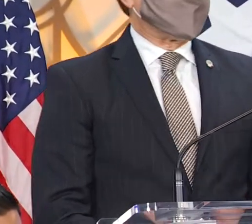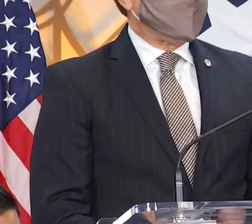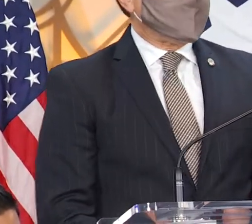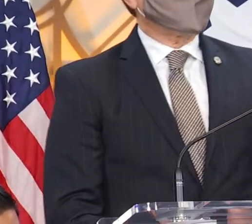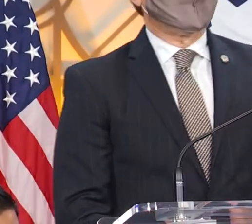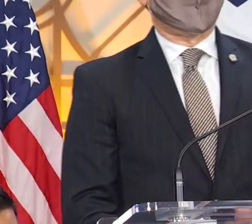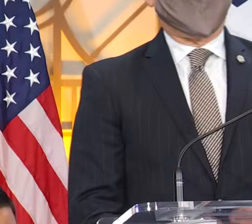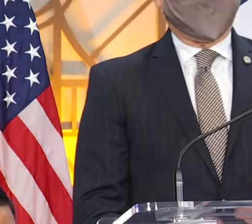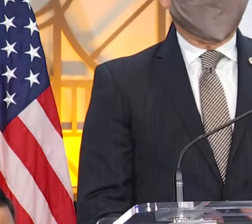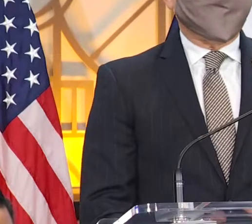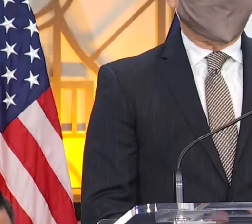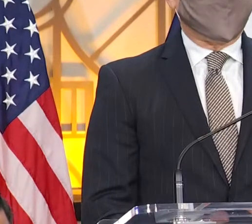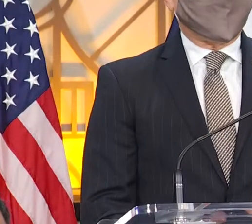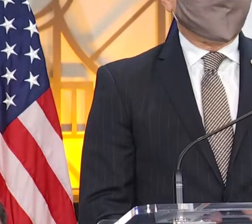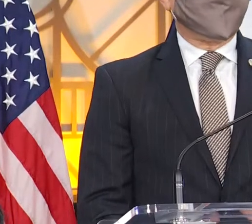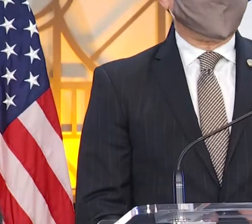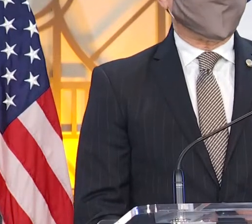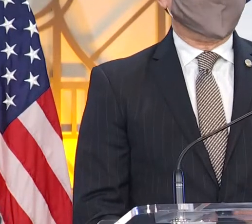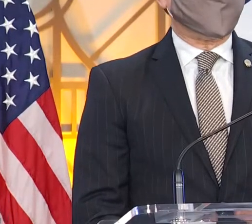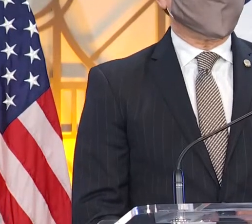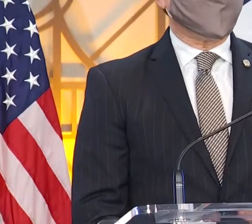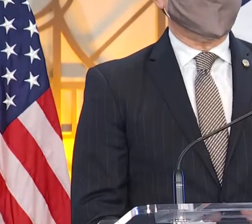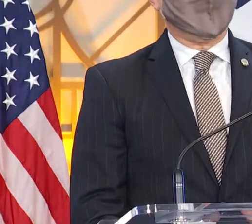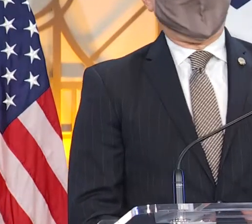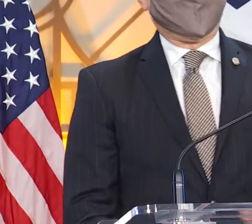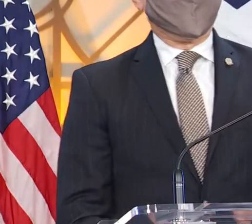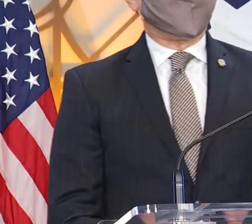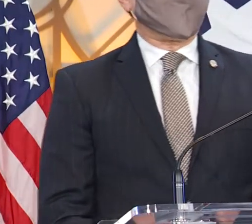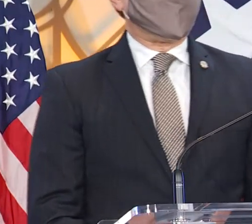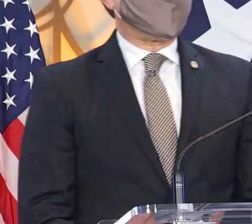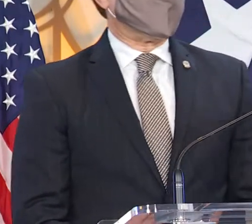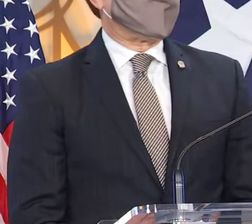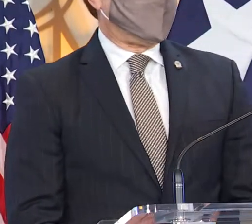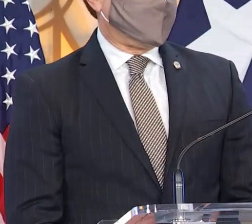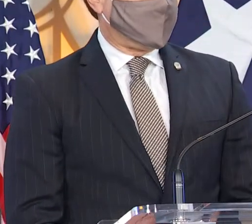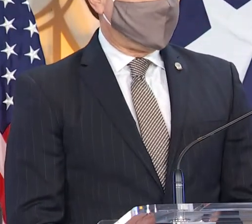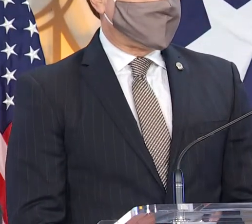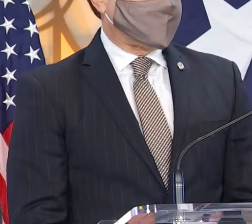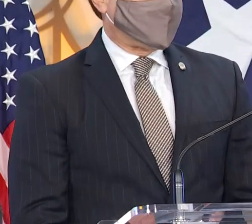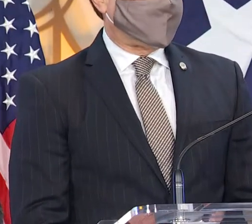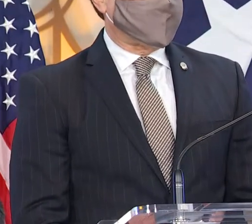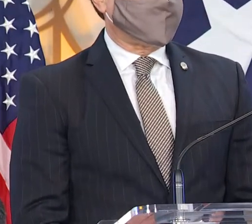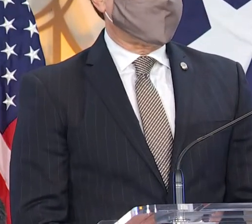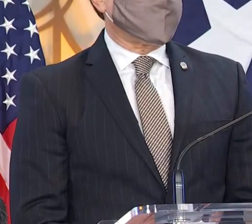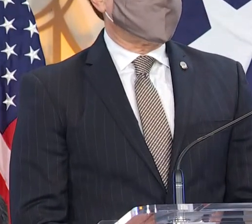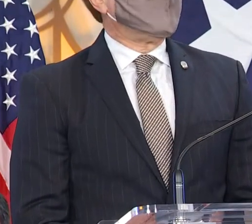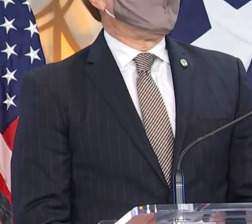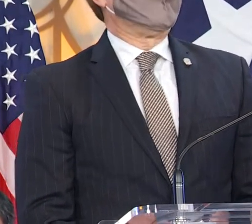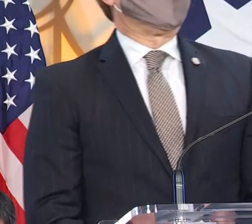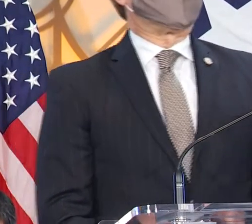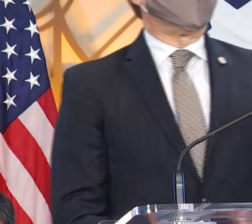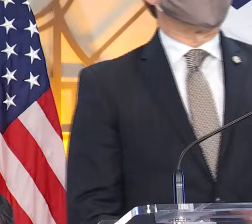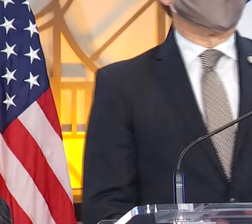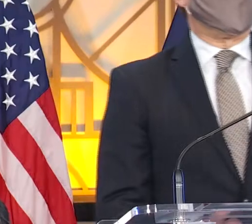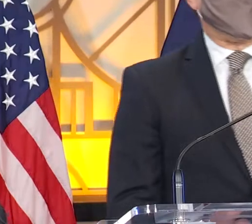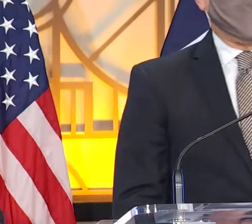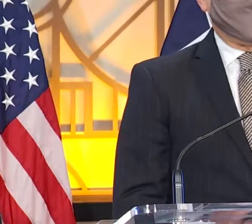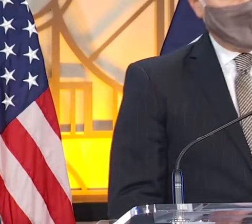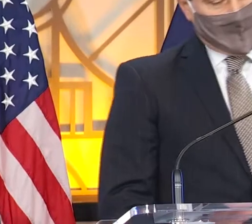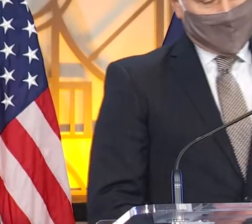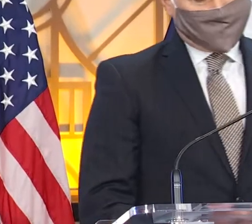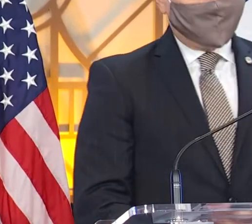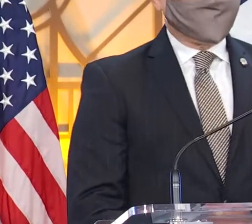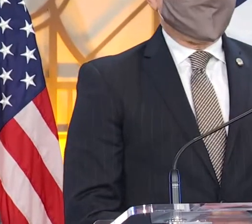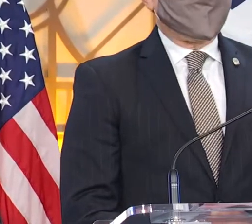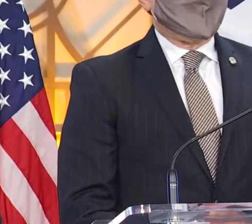están aquí representadas, para agradecer al alcalde de la ciudad de Houston, al director del el sistema de aeropuertos de Houston y a todos los que nos